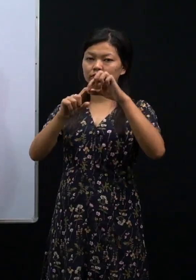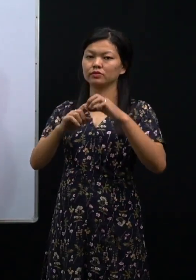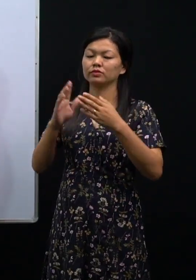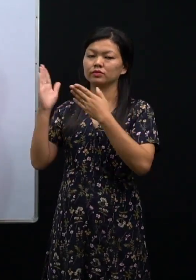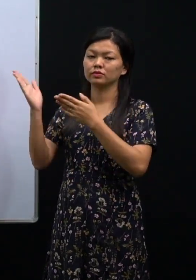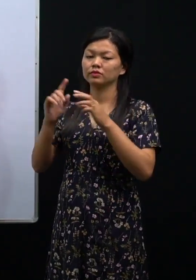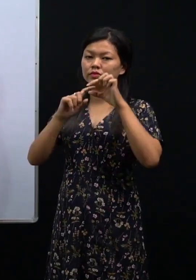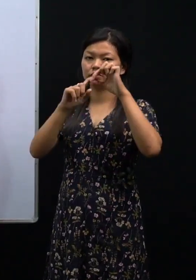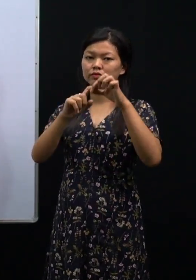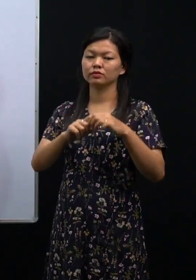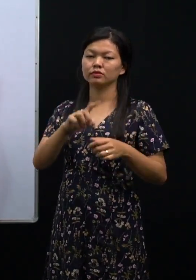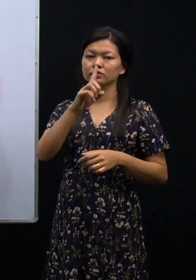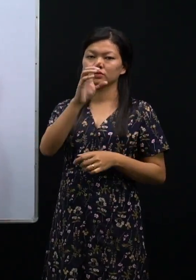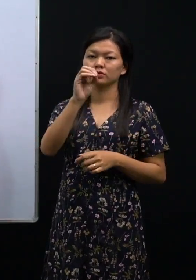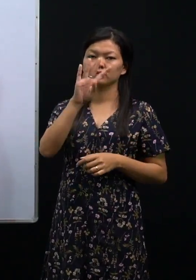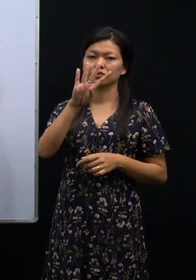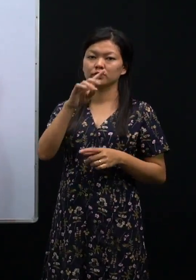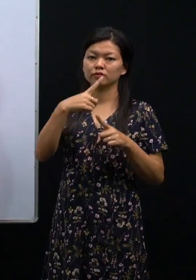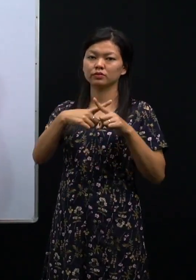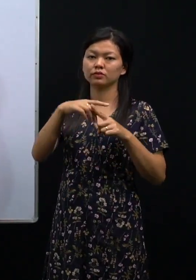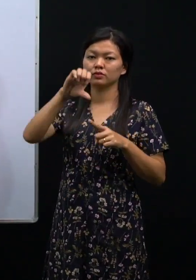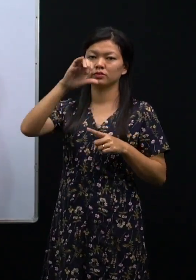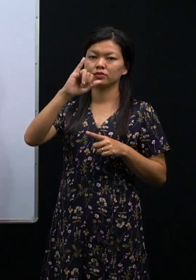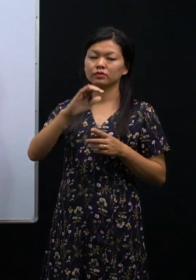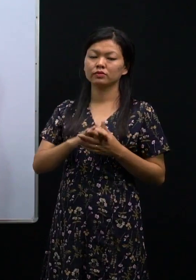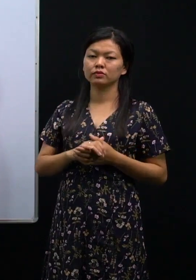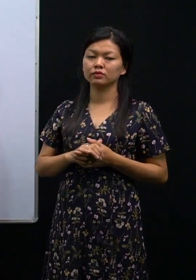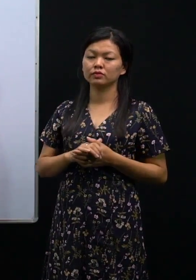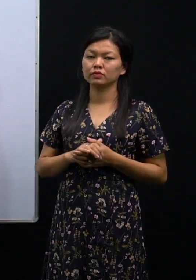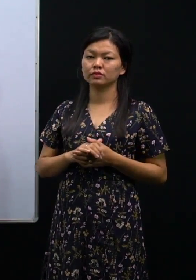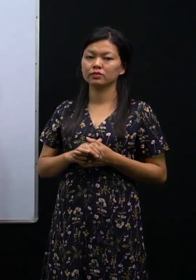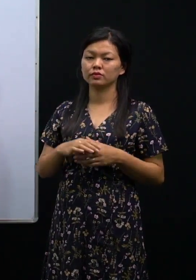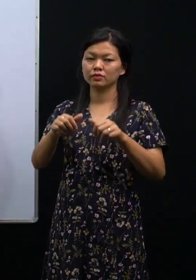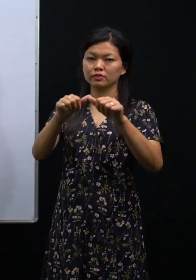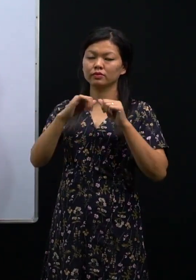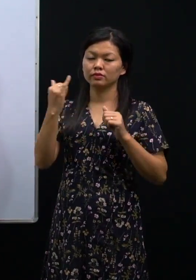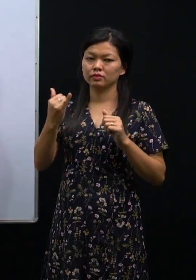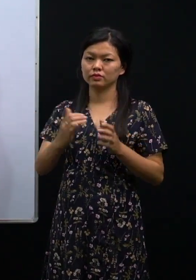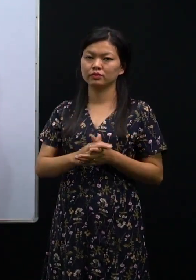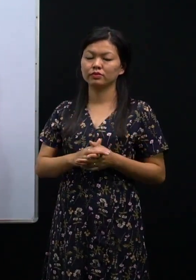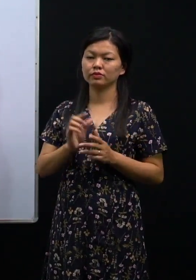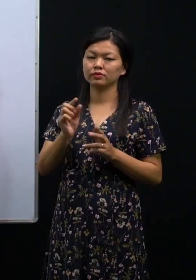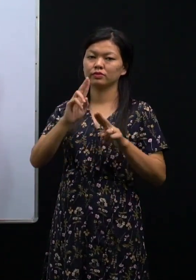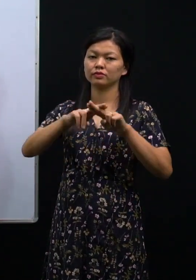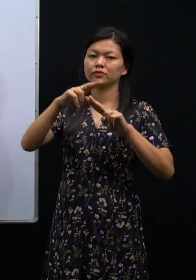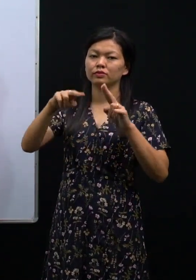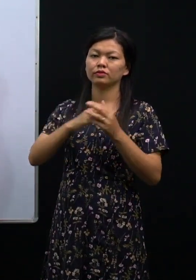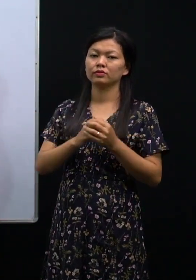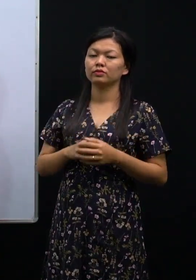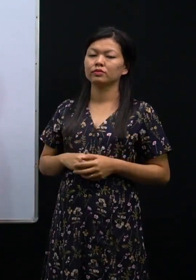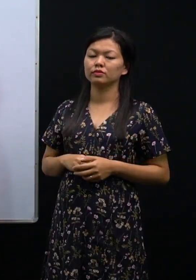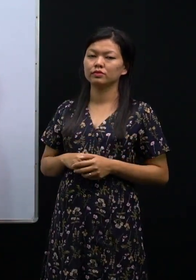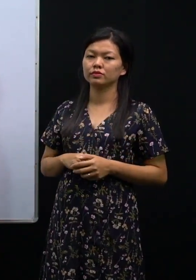Now look at here, 104 into 96, find the product using identity. Here, easily you